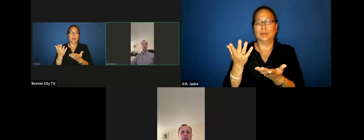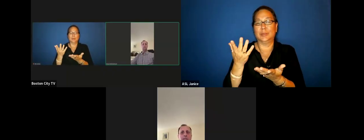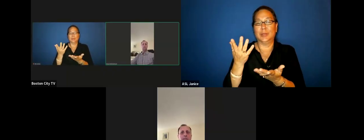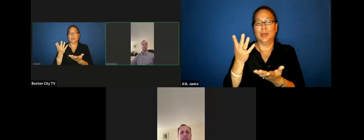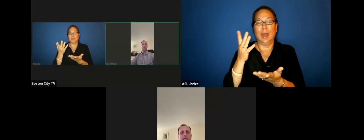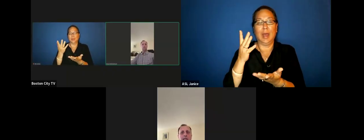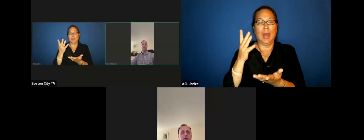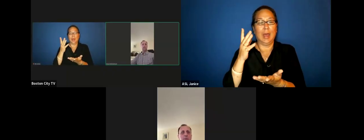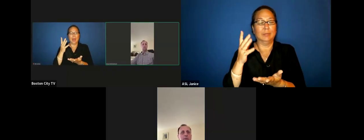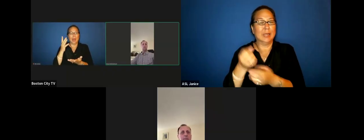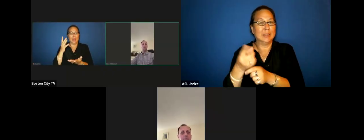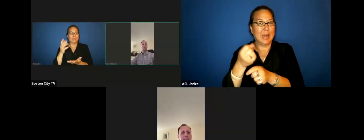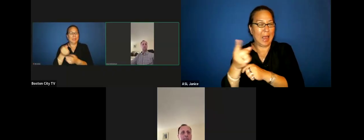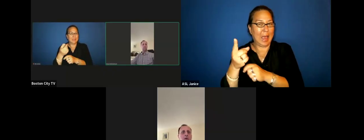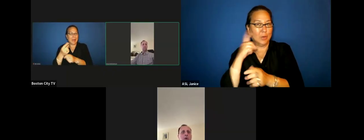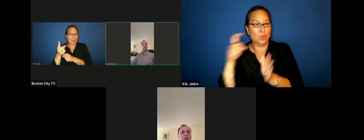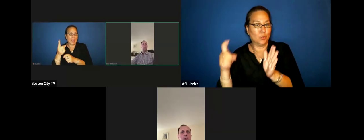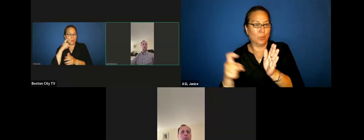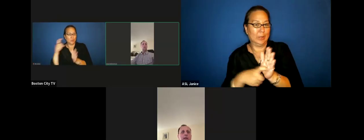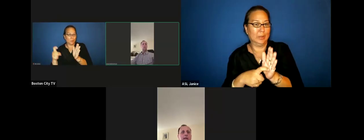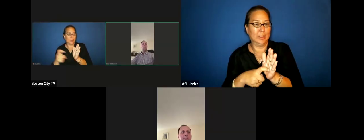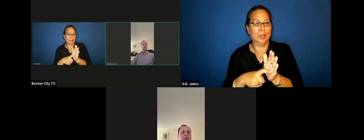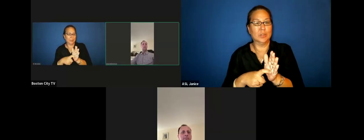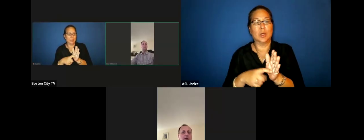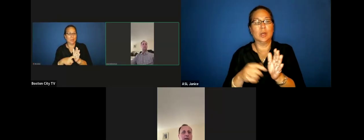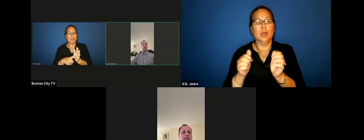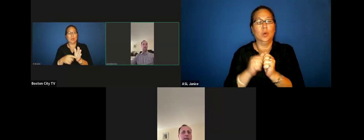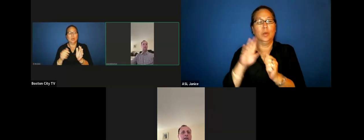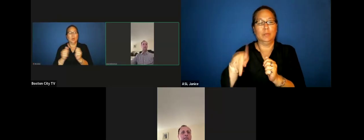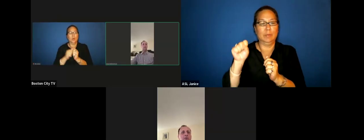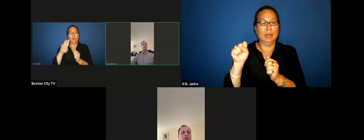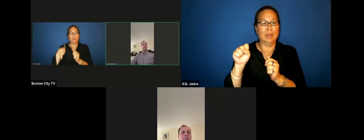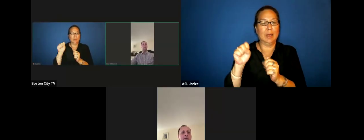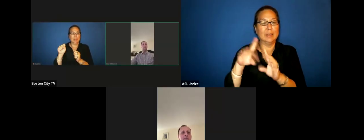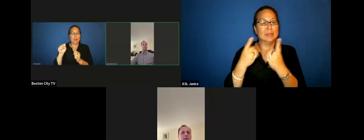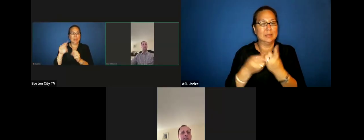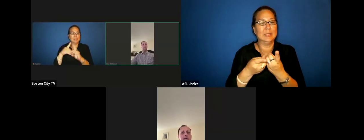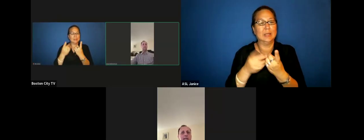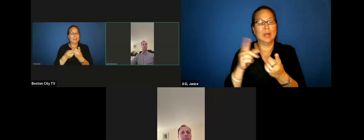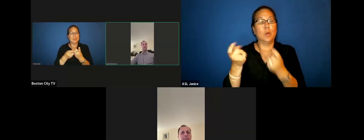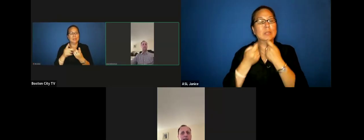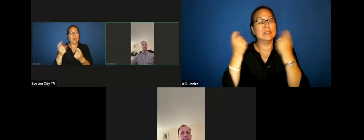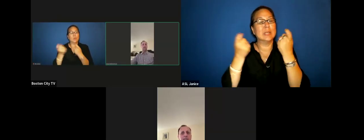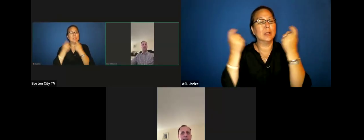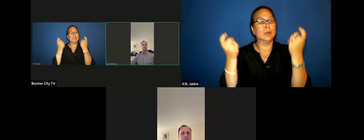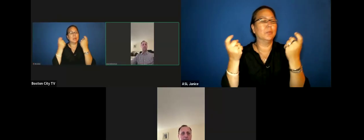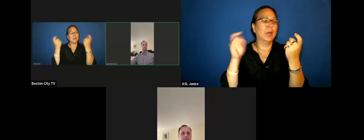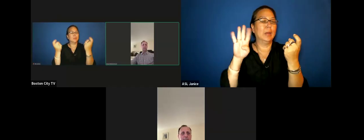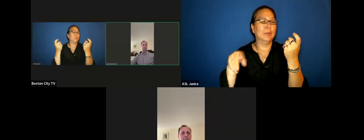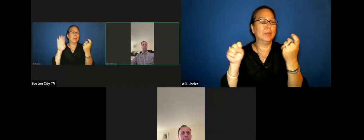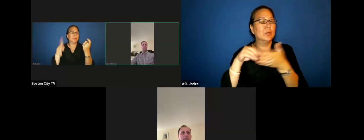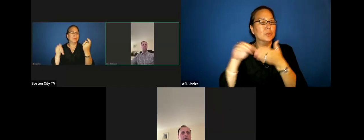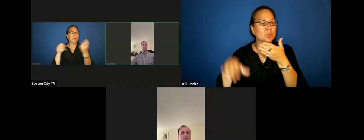students, educators, and community members who exemplify the core principles that define